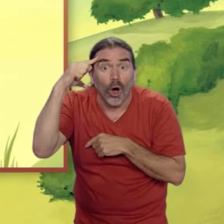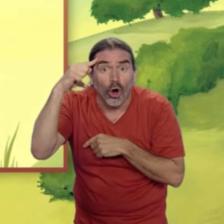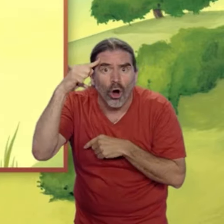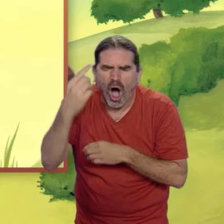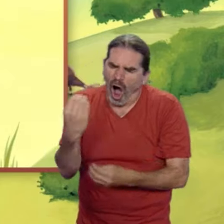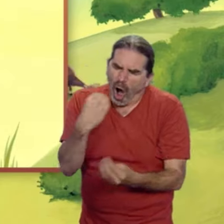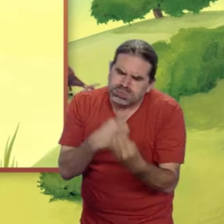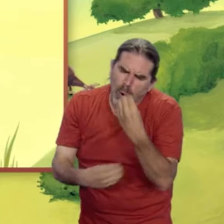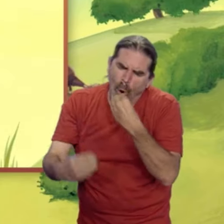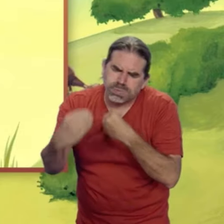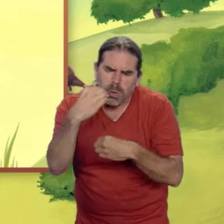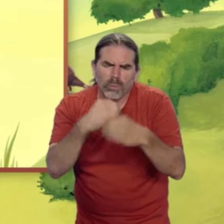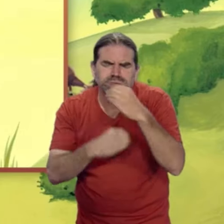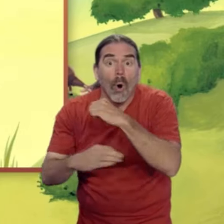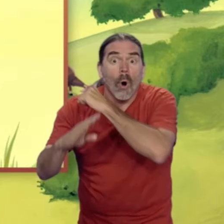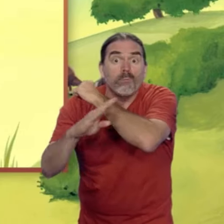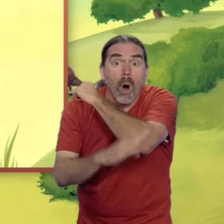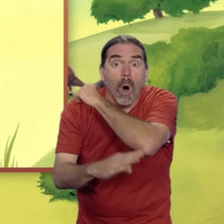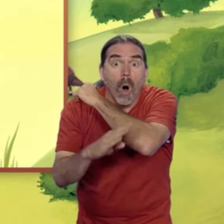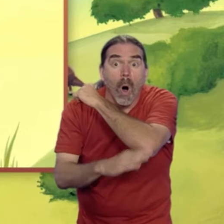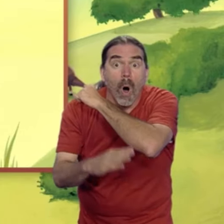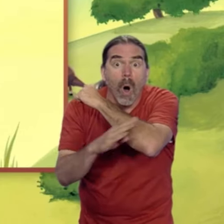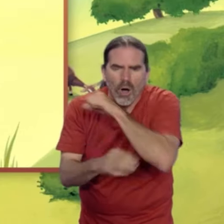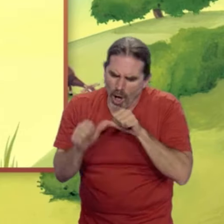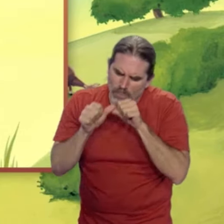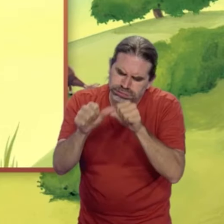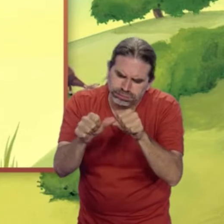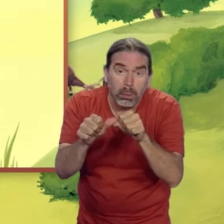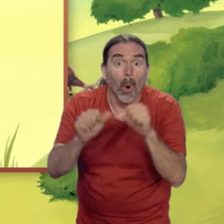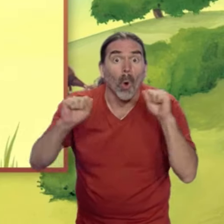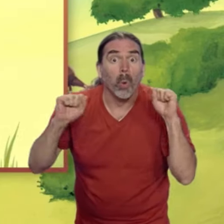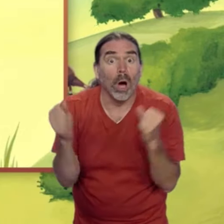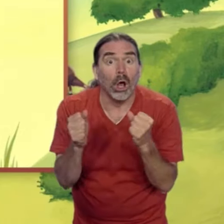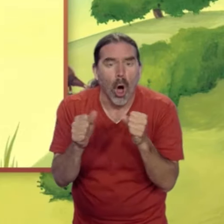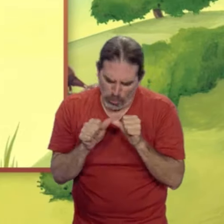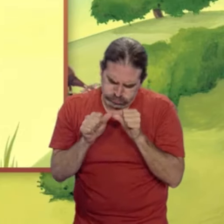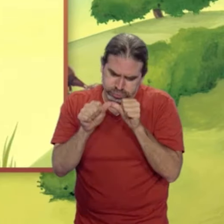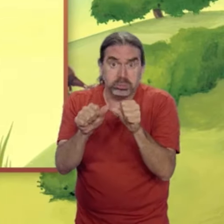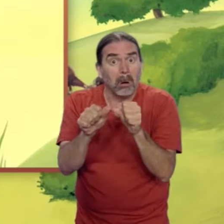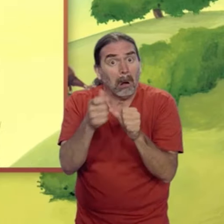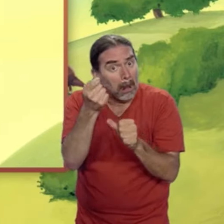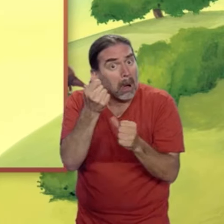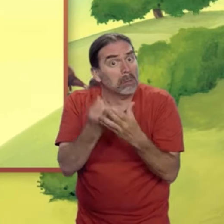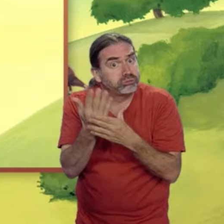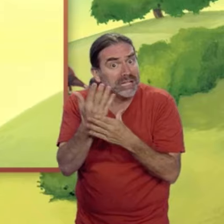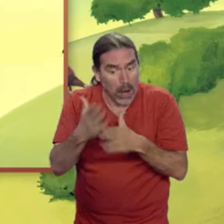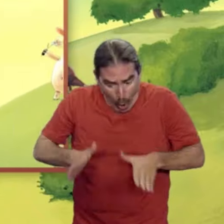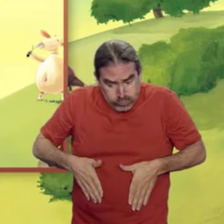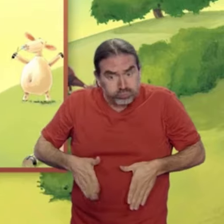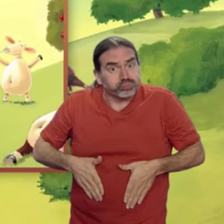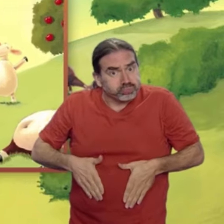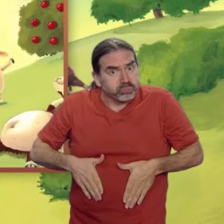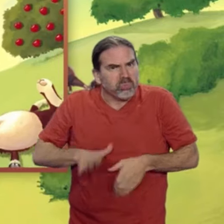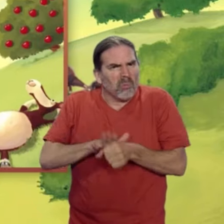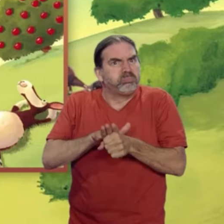The three billy goats Gruff spent all summer on the hillside, eating enough grass to last them through the winter.